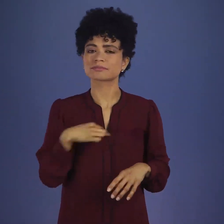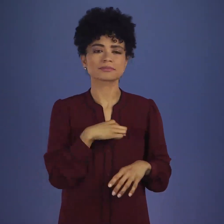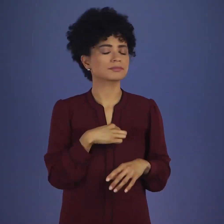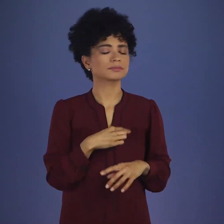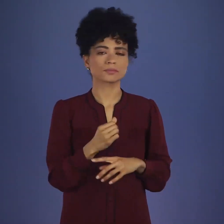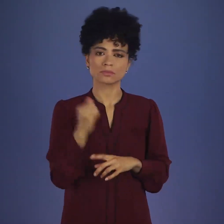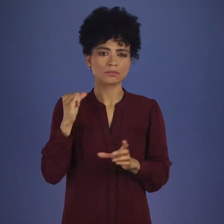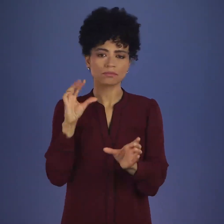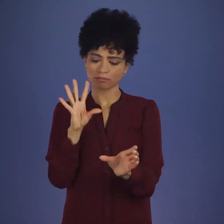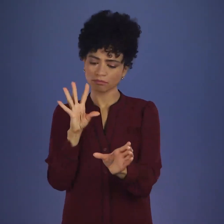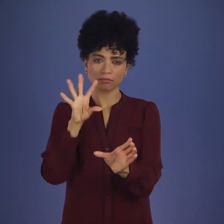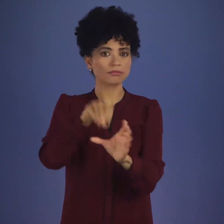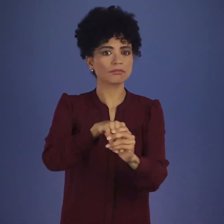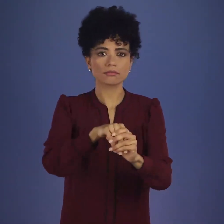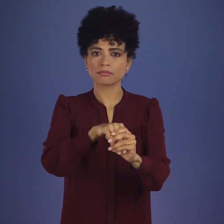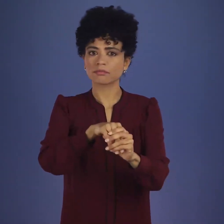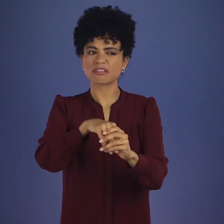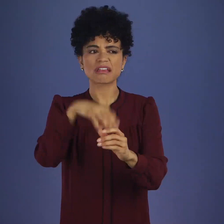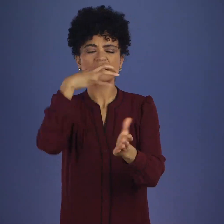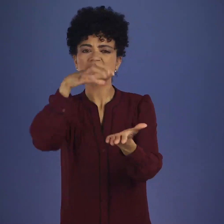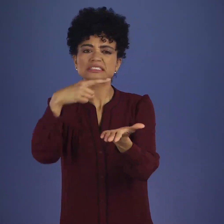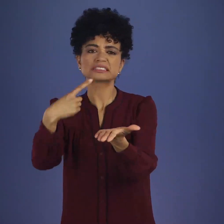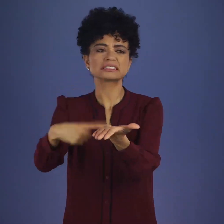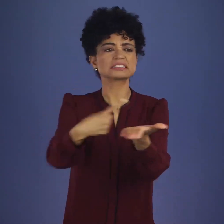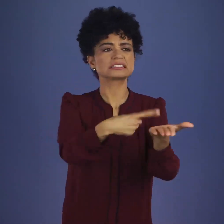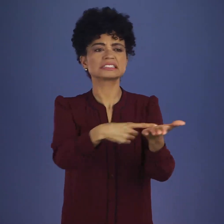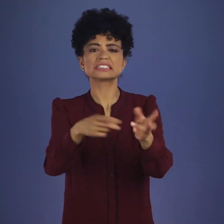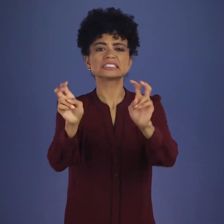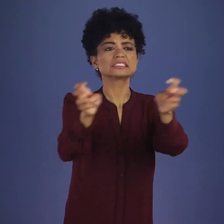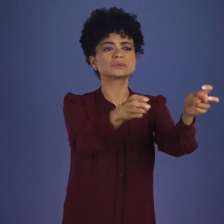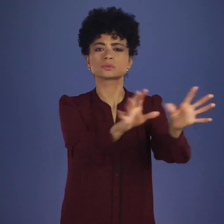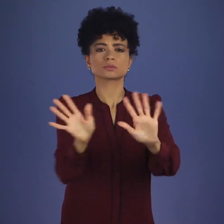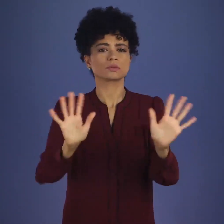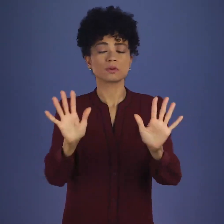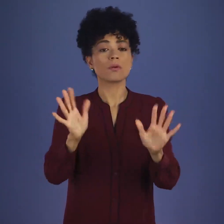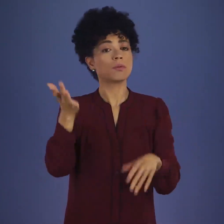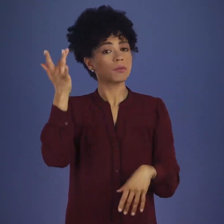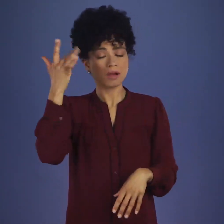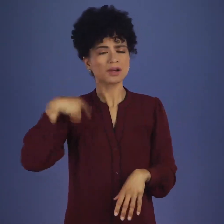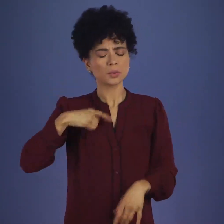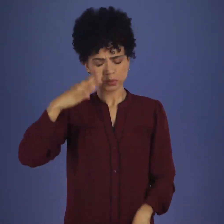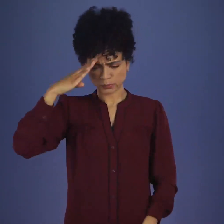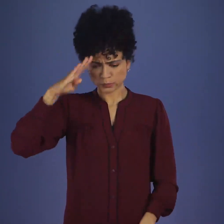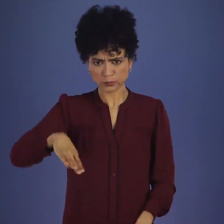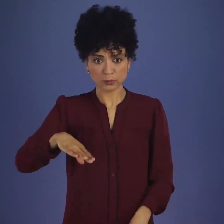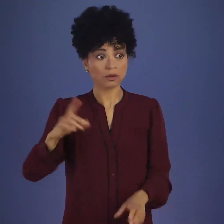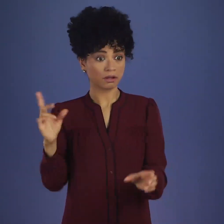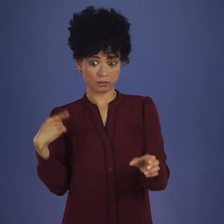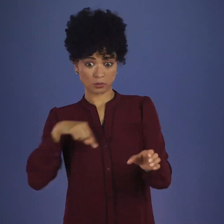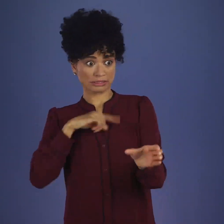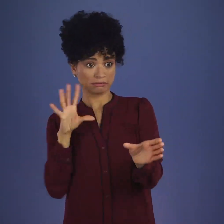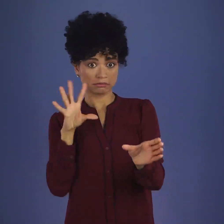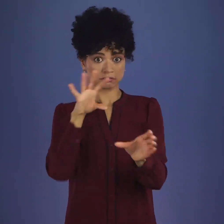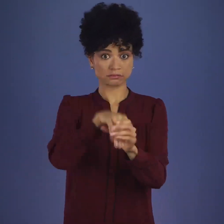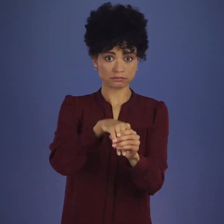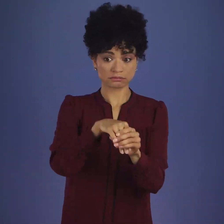public controversy because we know that our society will perish if it does.